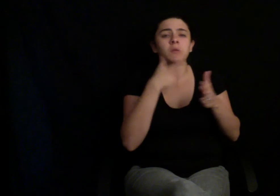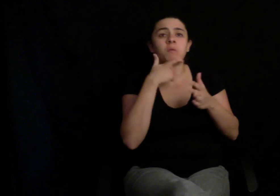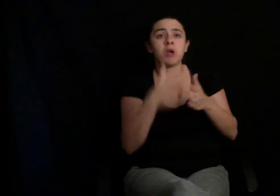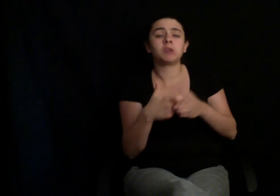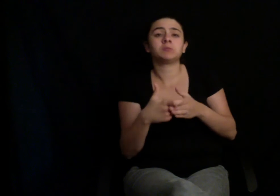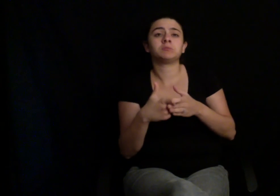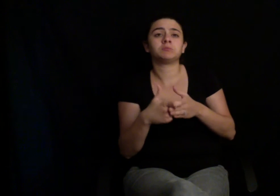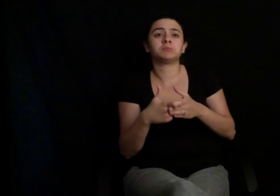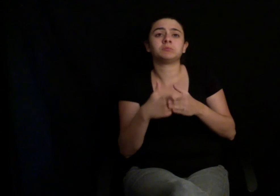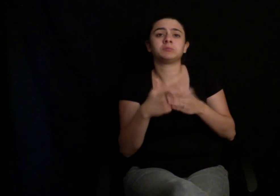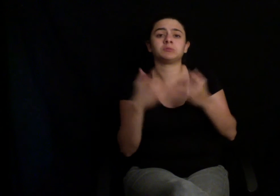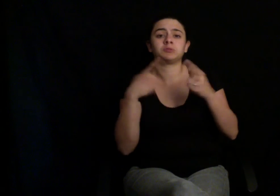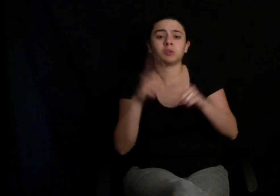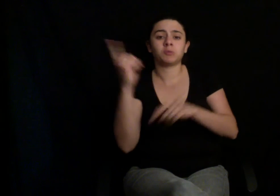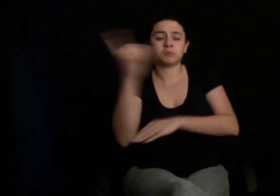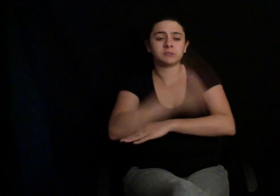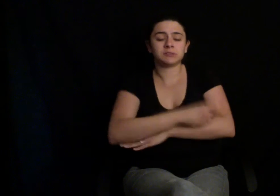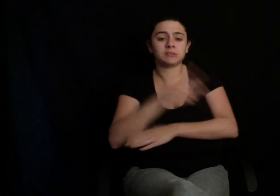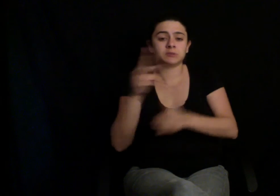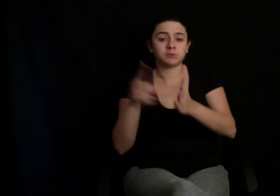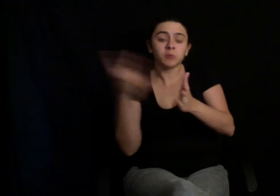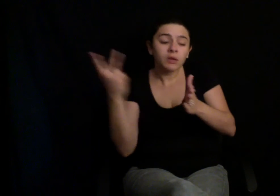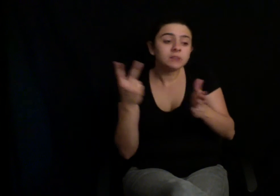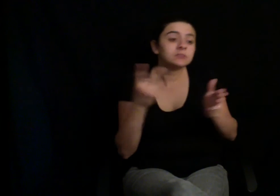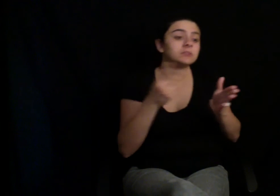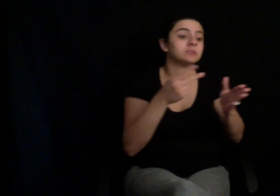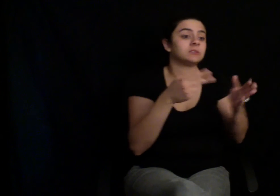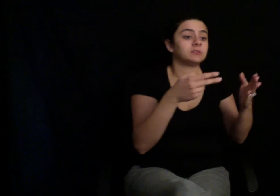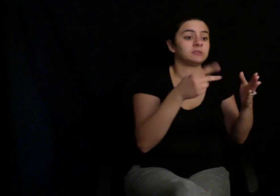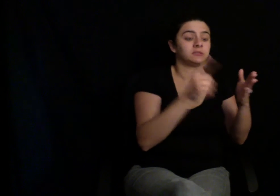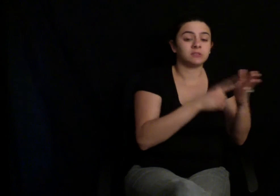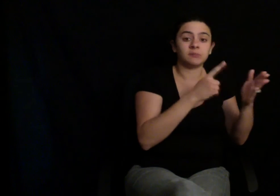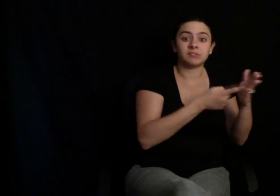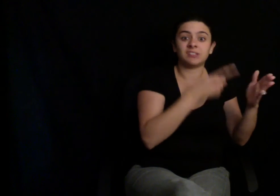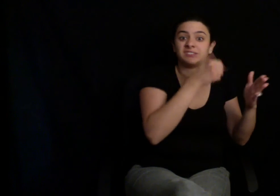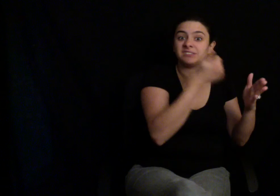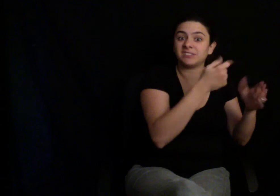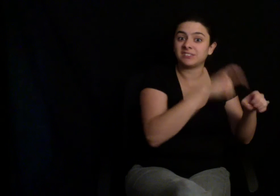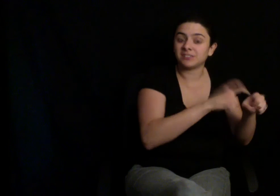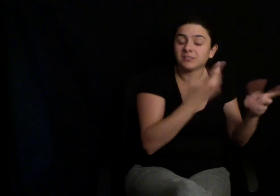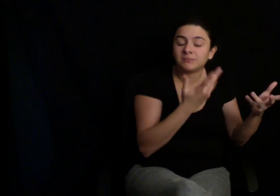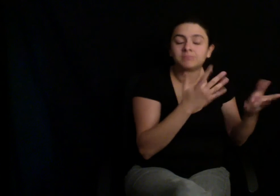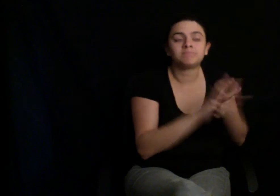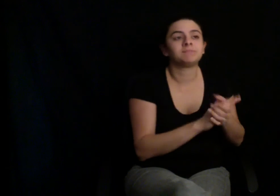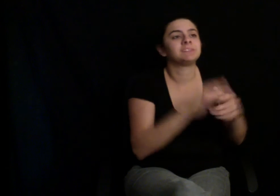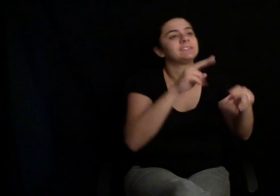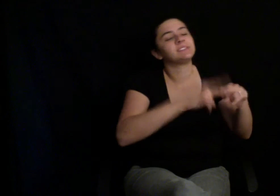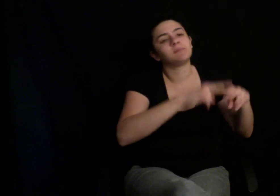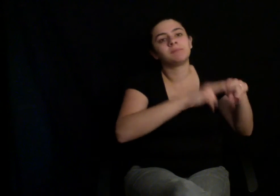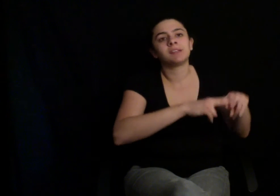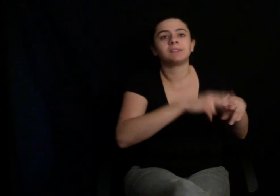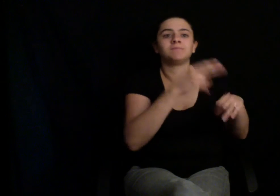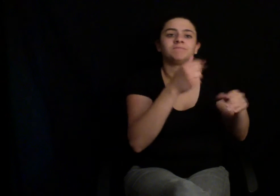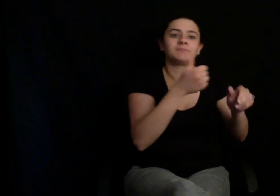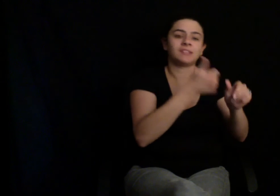how many emotions were coursing through my body that day. And it was like scratching an itch. And it left me